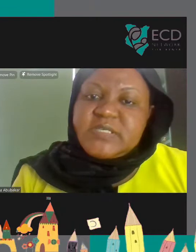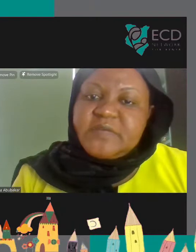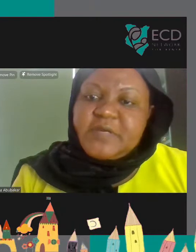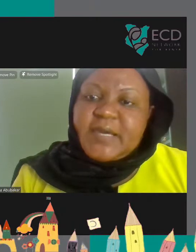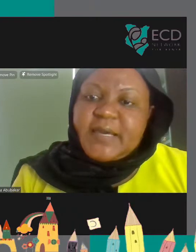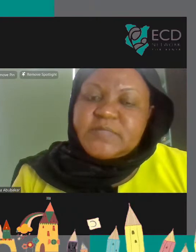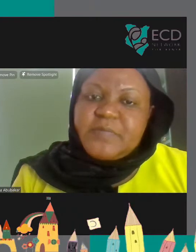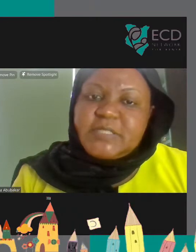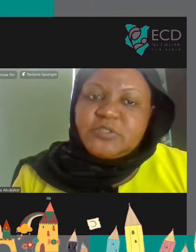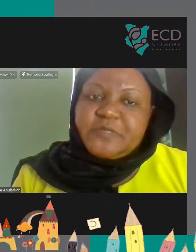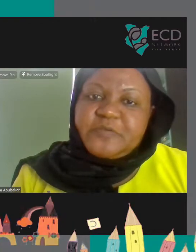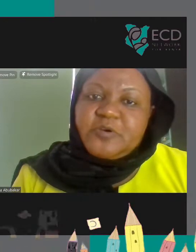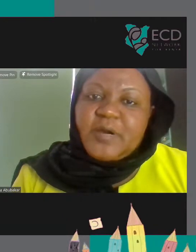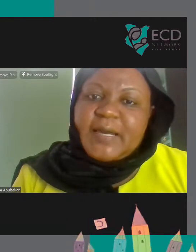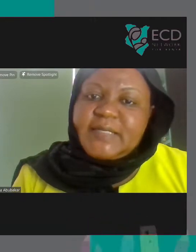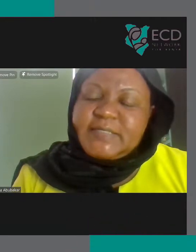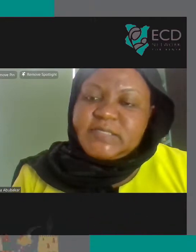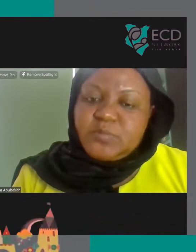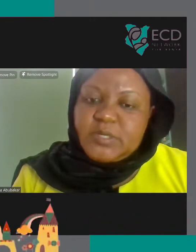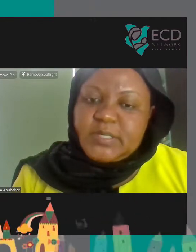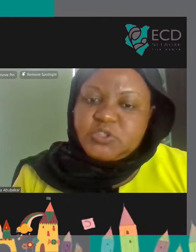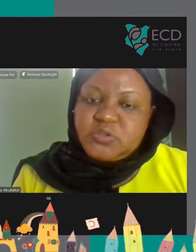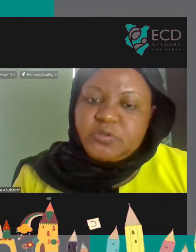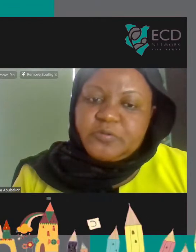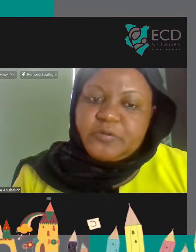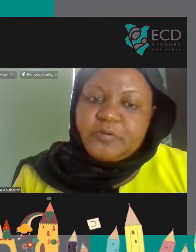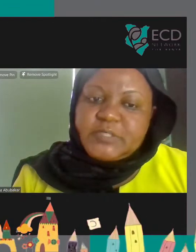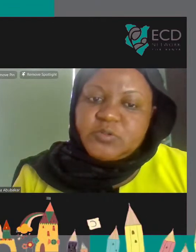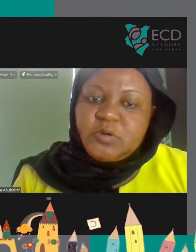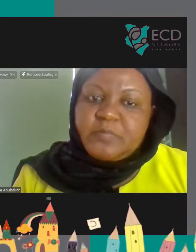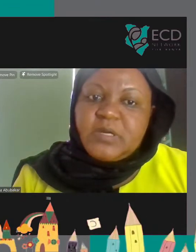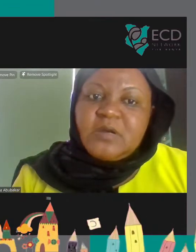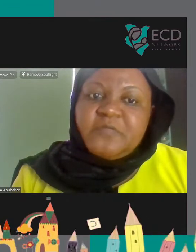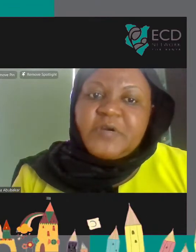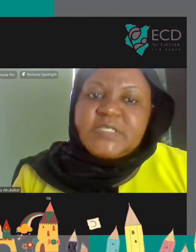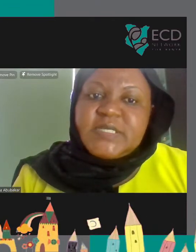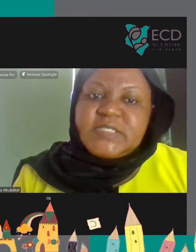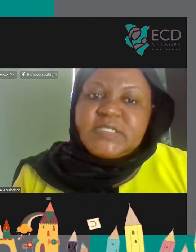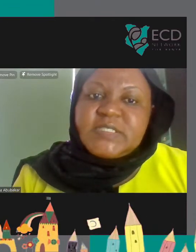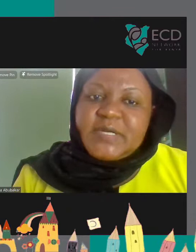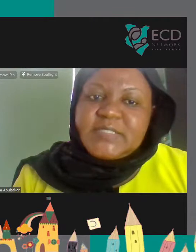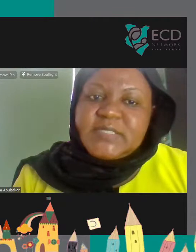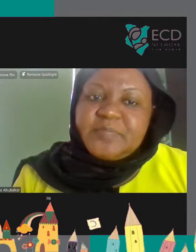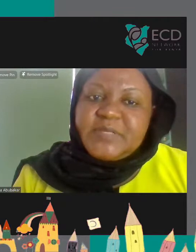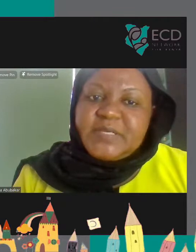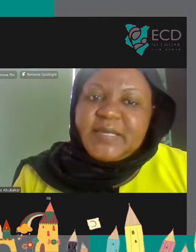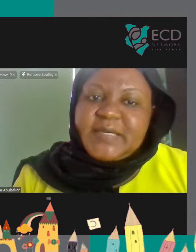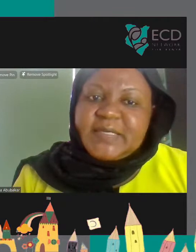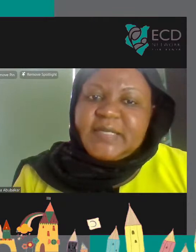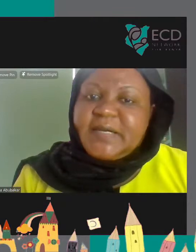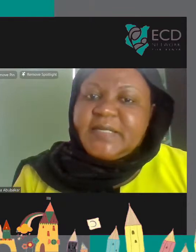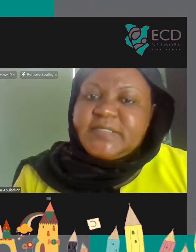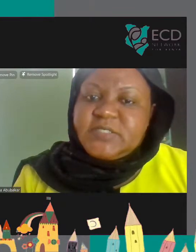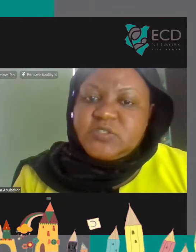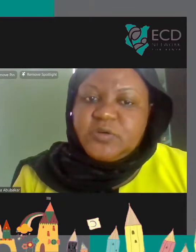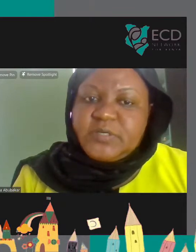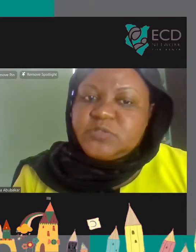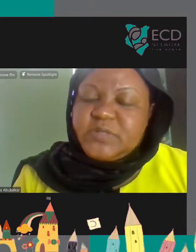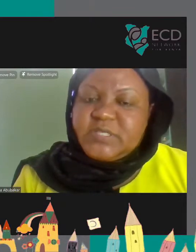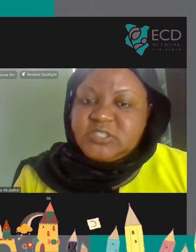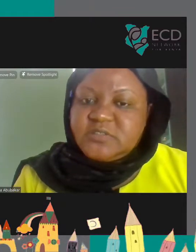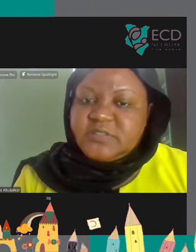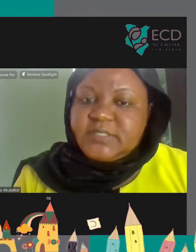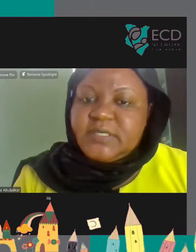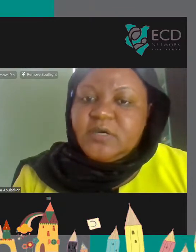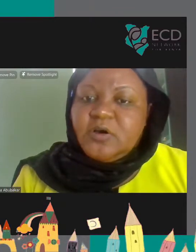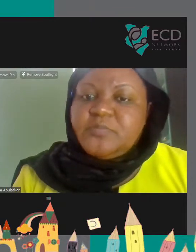not receiving as much of, early stimulation, although they were at home. For instance, if you look at something like narrating stories